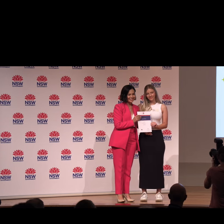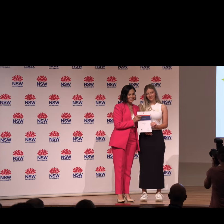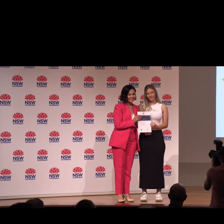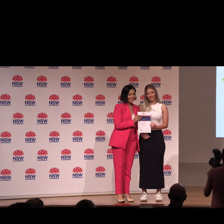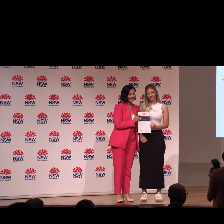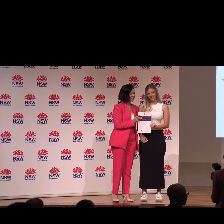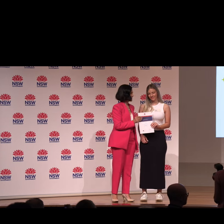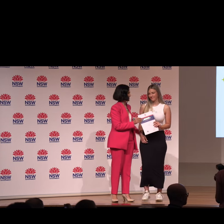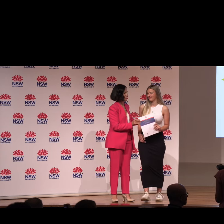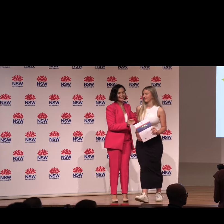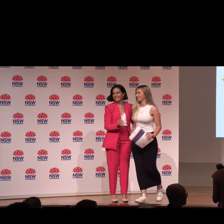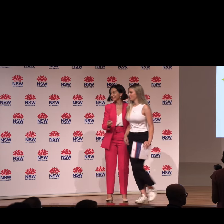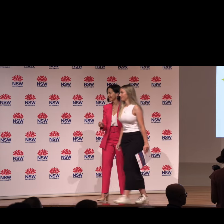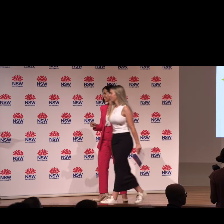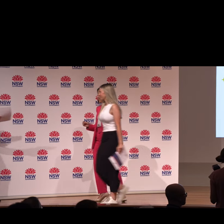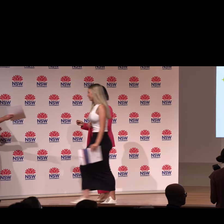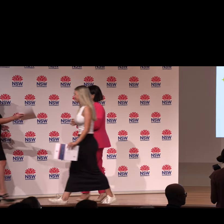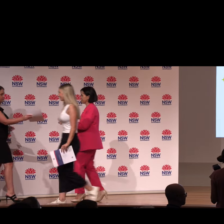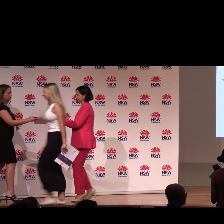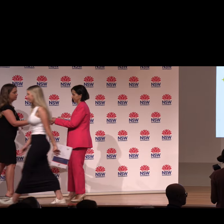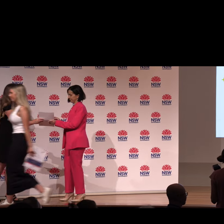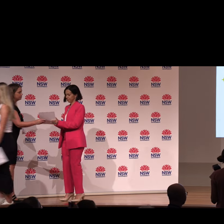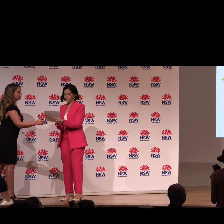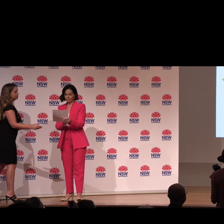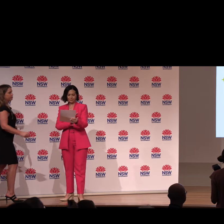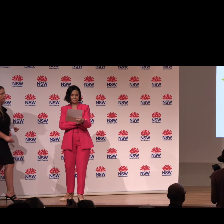In dance, Annalise Mustapich, Kirrawee